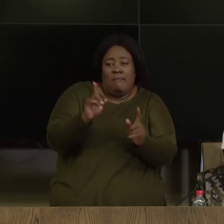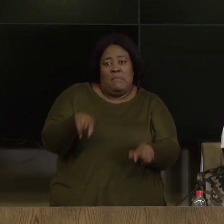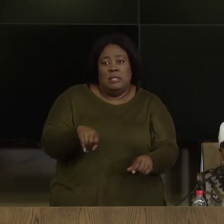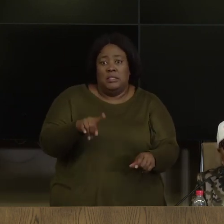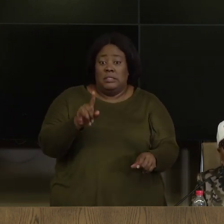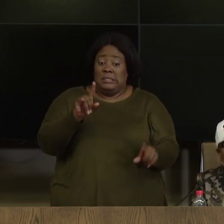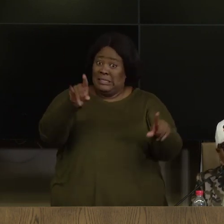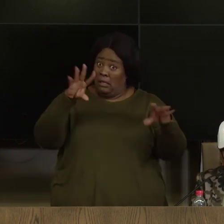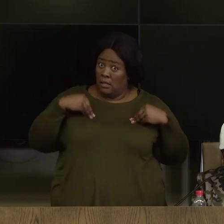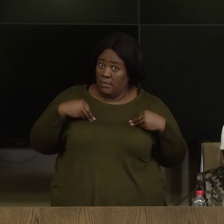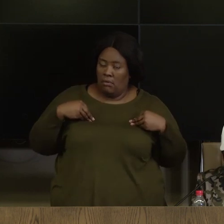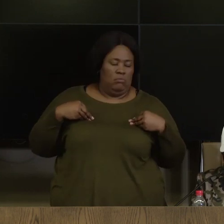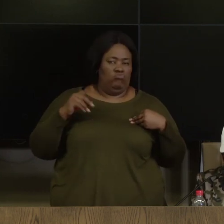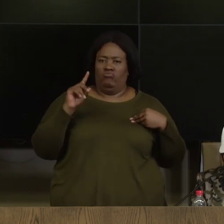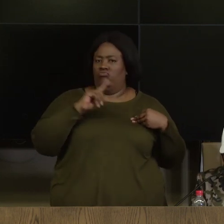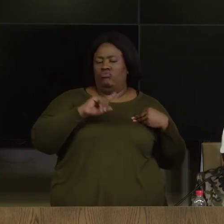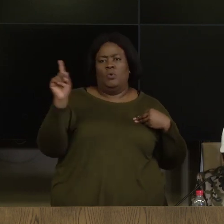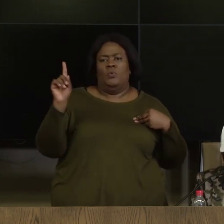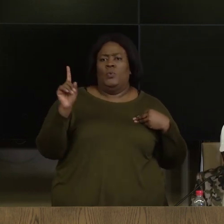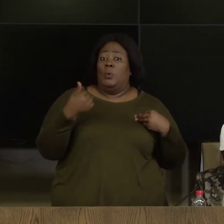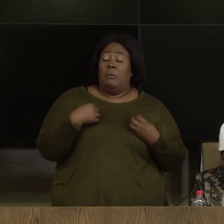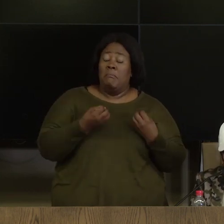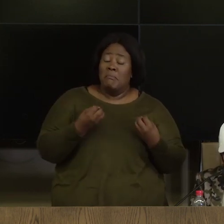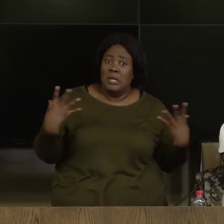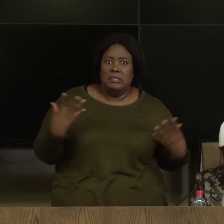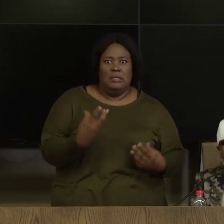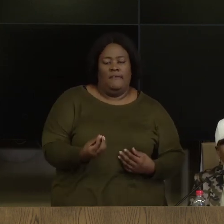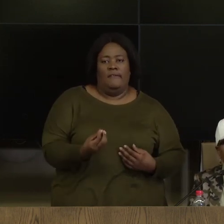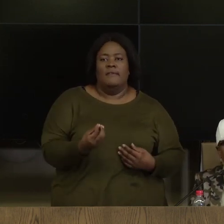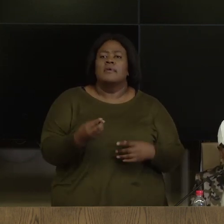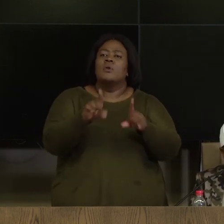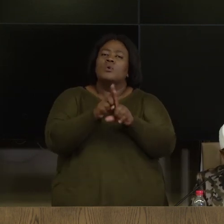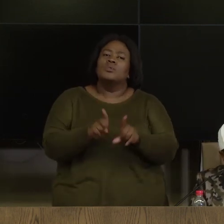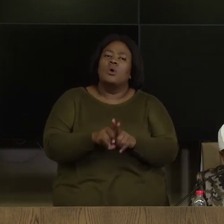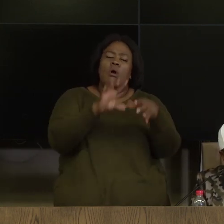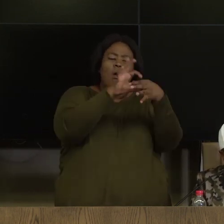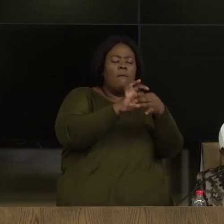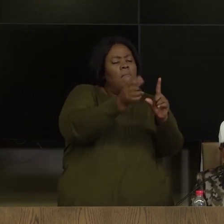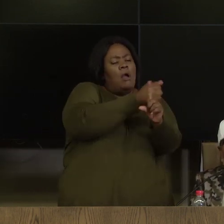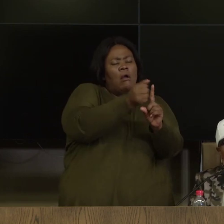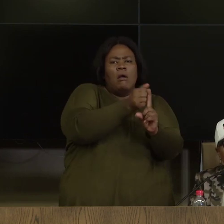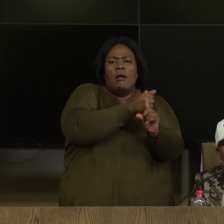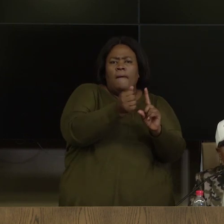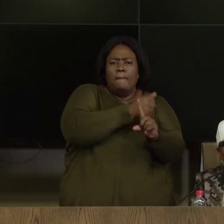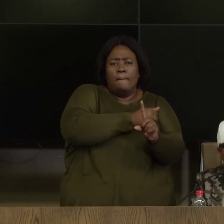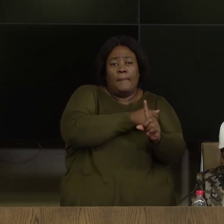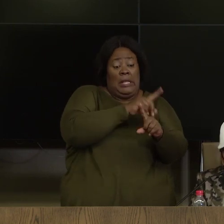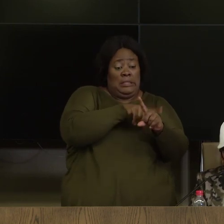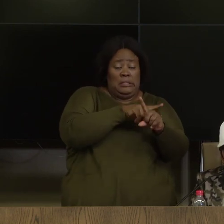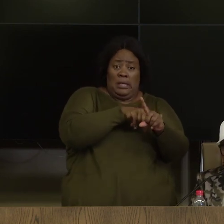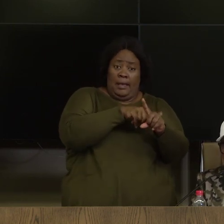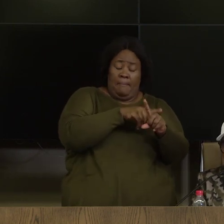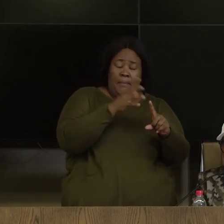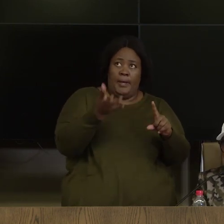not acceptable that we should have so many. With regard to domestic violence, from the very beginning when